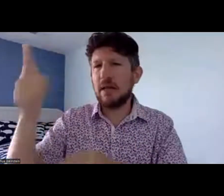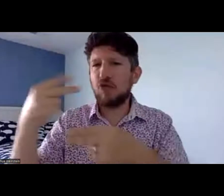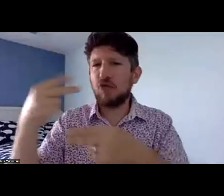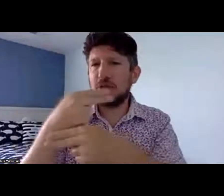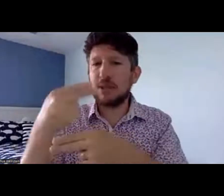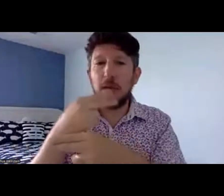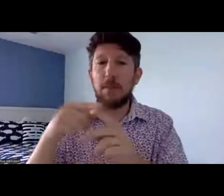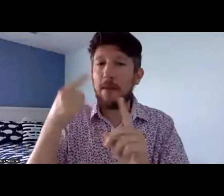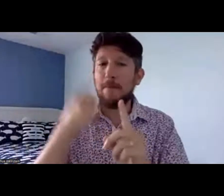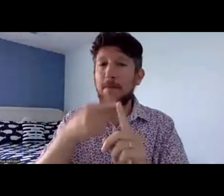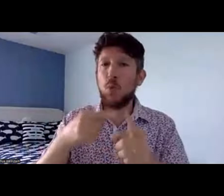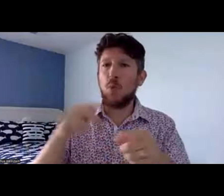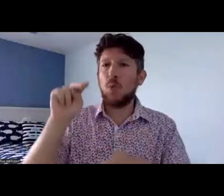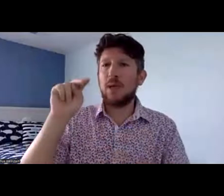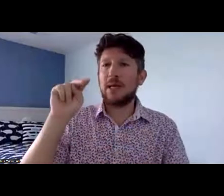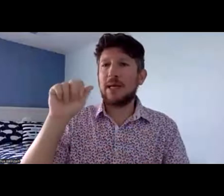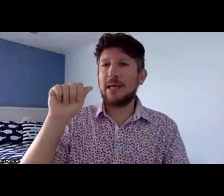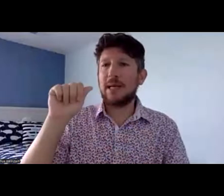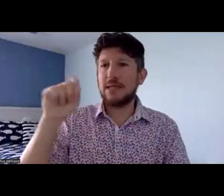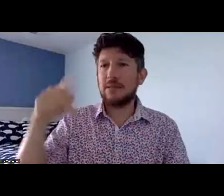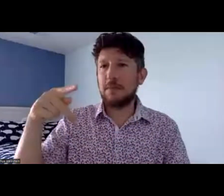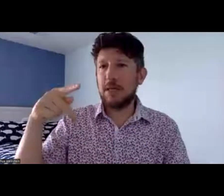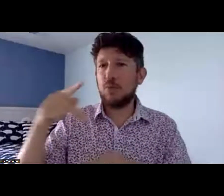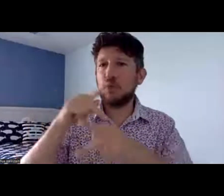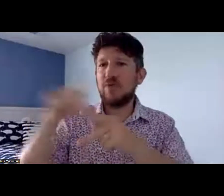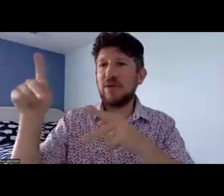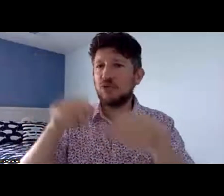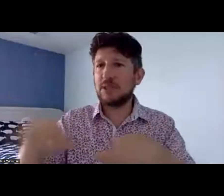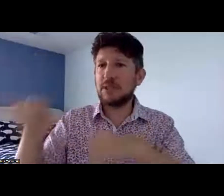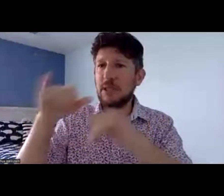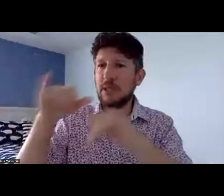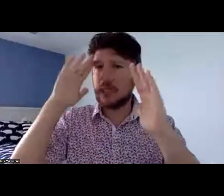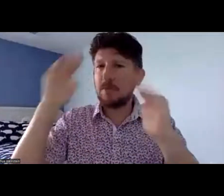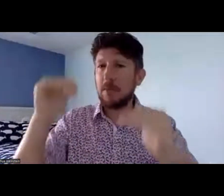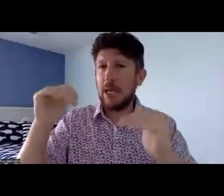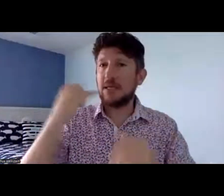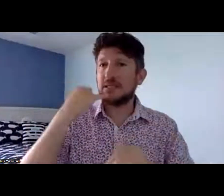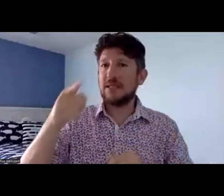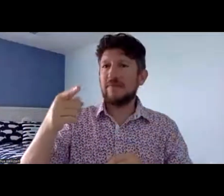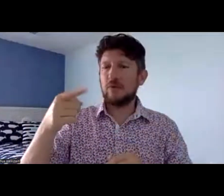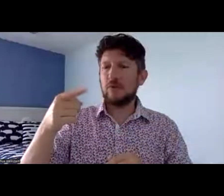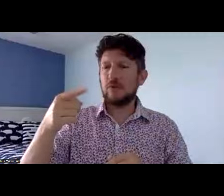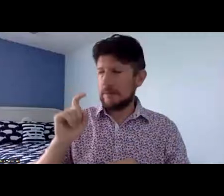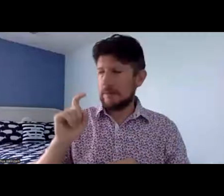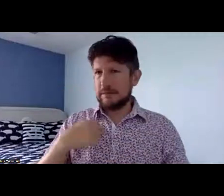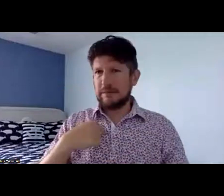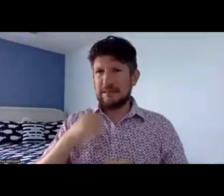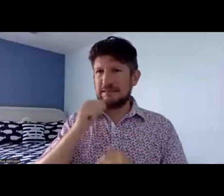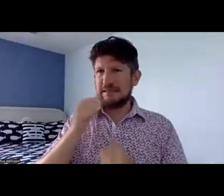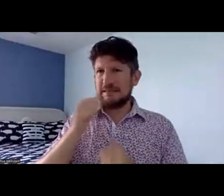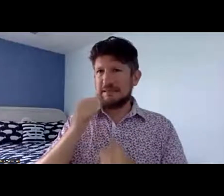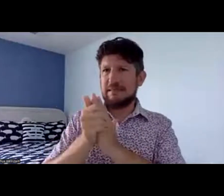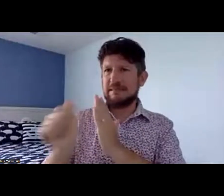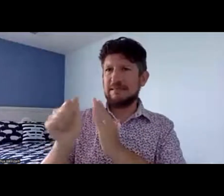different mediums to help address issues in your states. And you should feel free to reach out to us, and we'll discuss